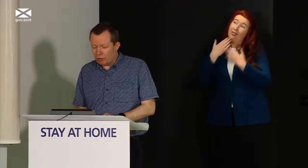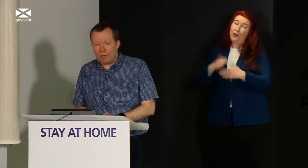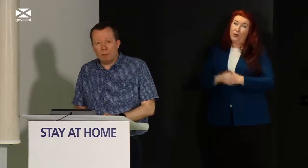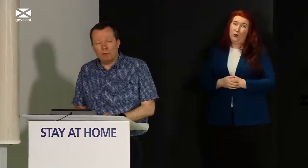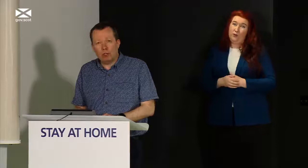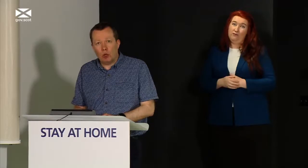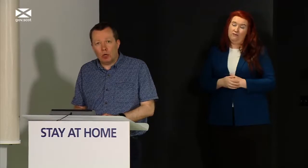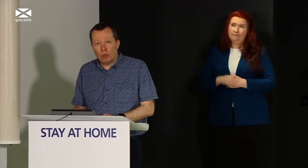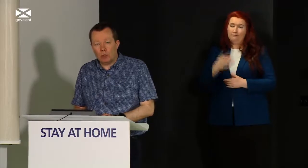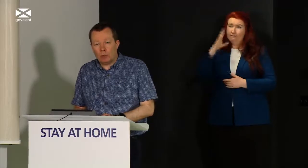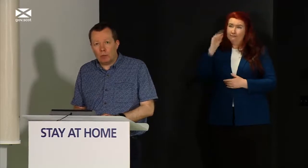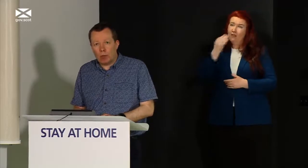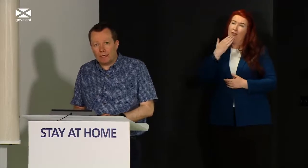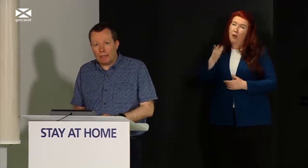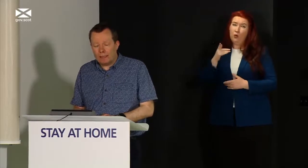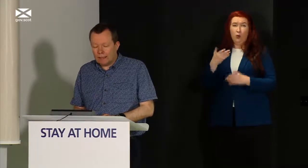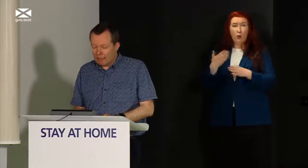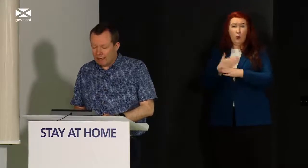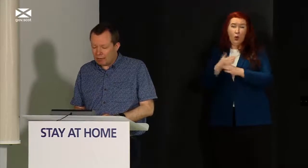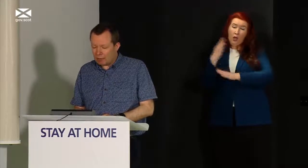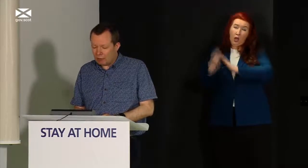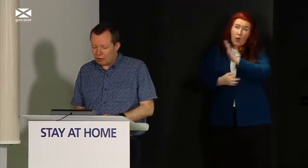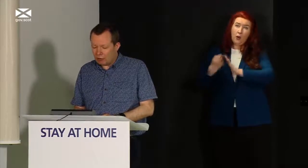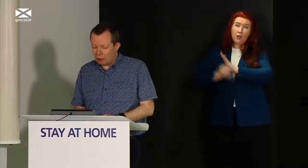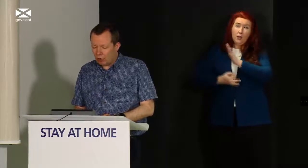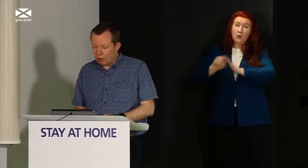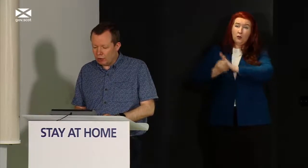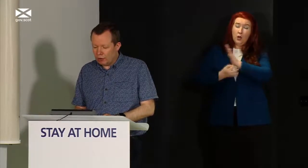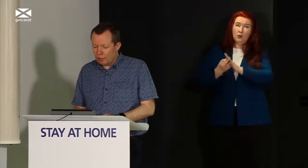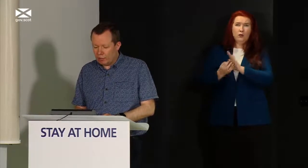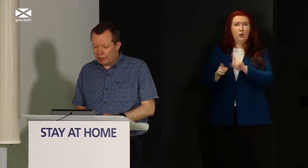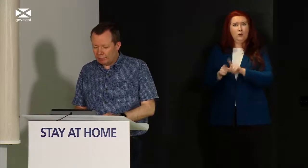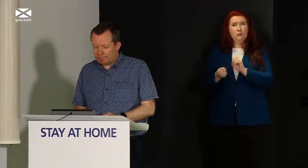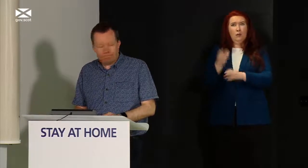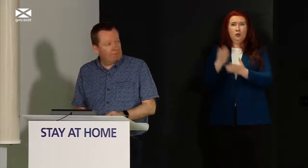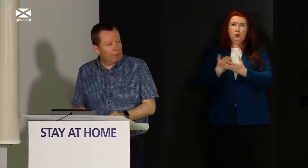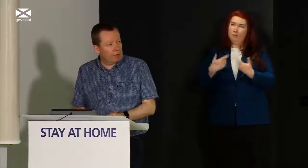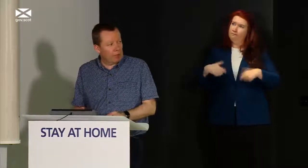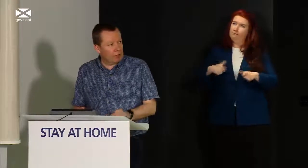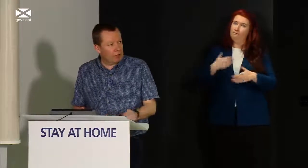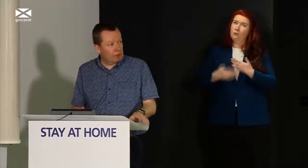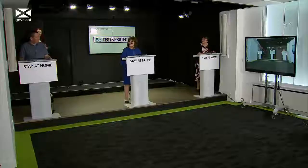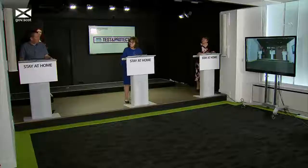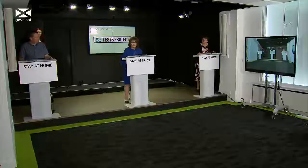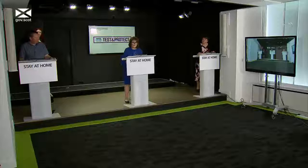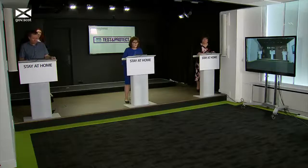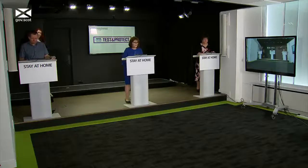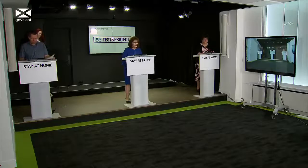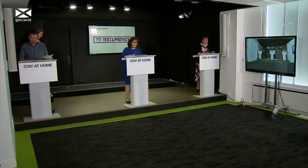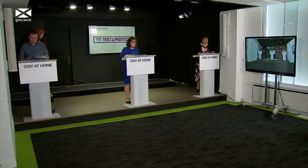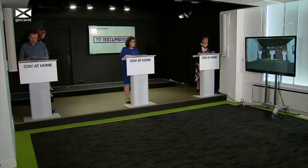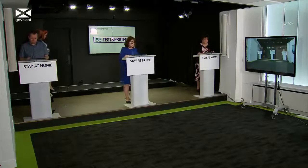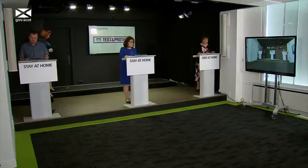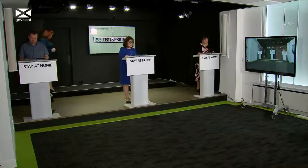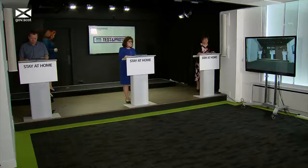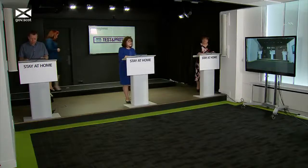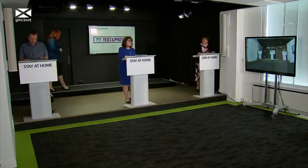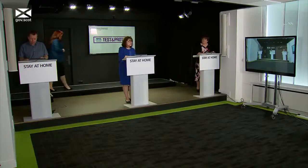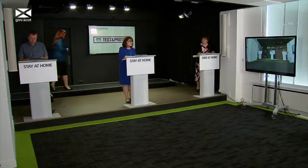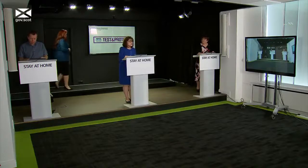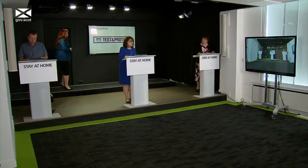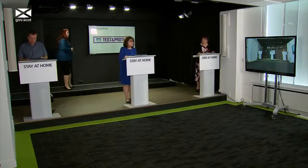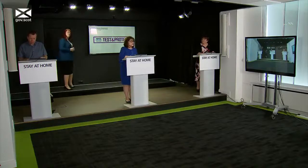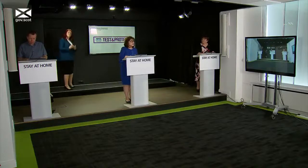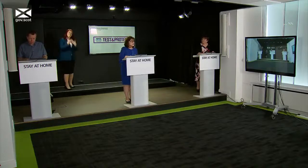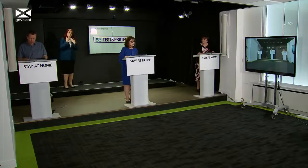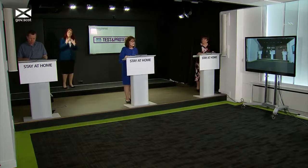Reach out, thank them for the long hours they've been working and for keeping us all moving. Thank you, Kevin. Thank you very much. Let's